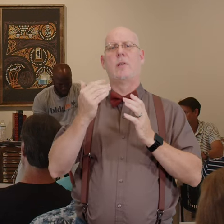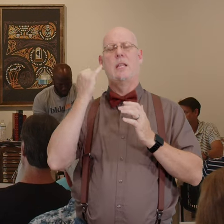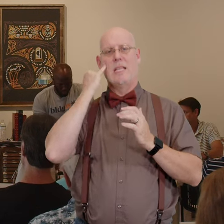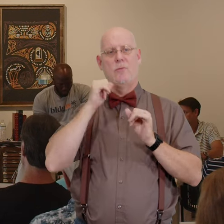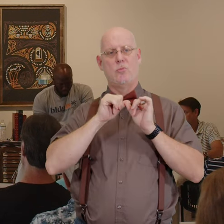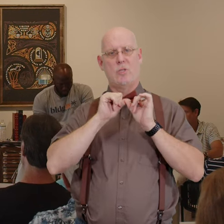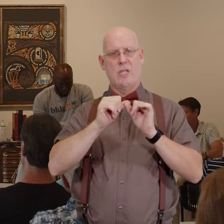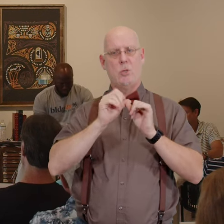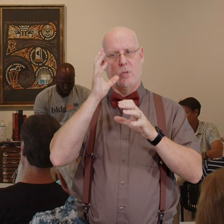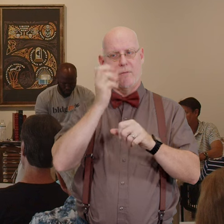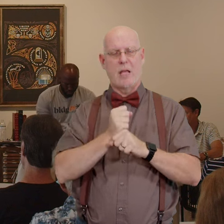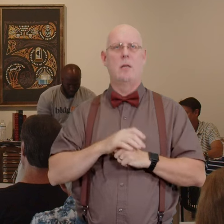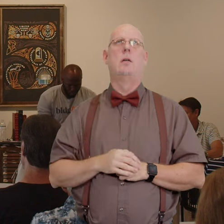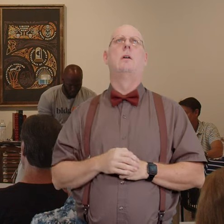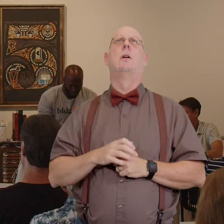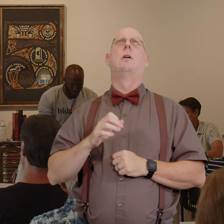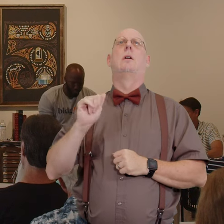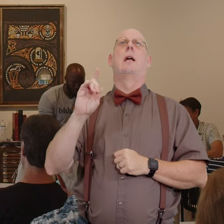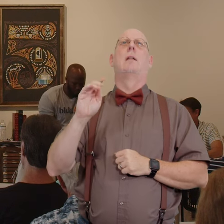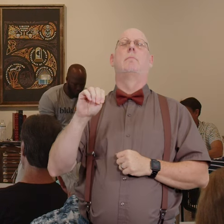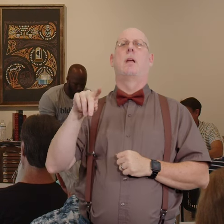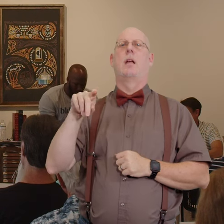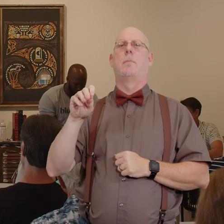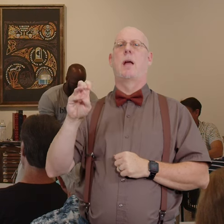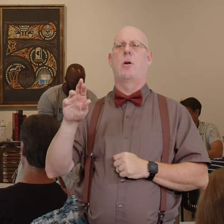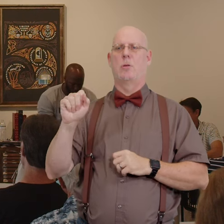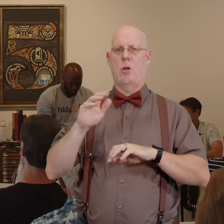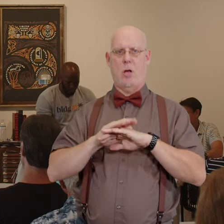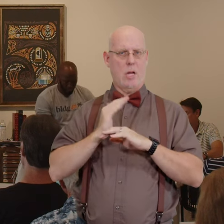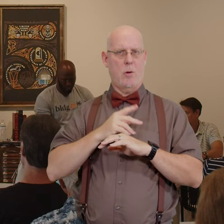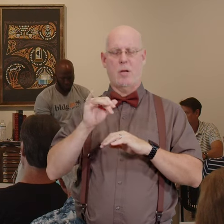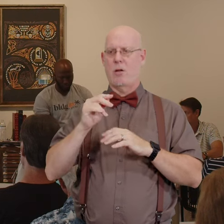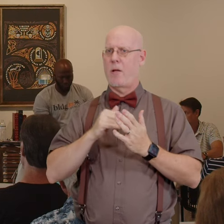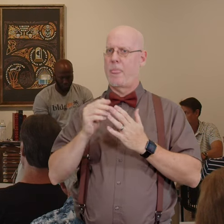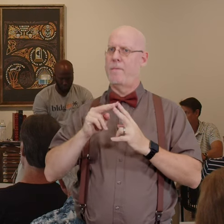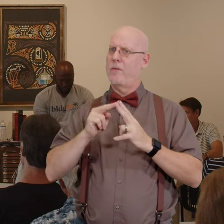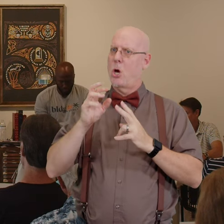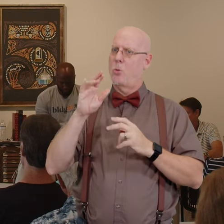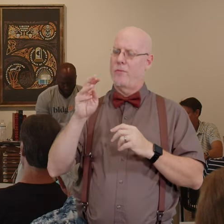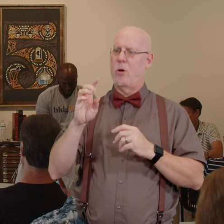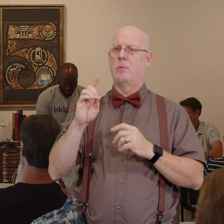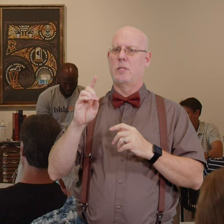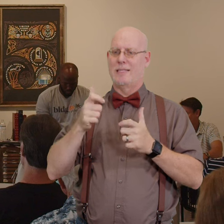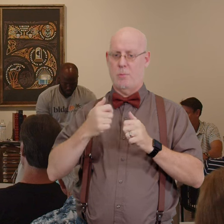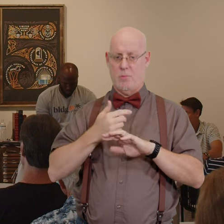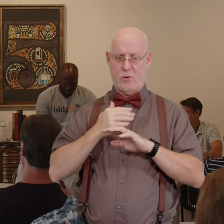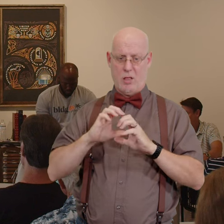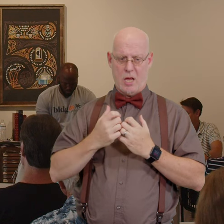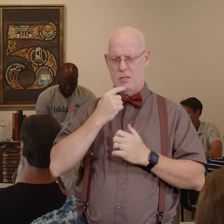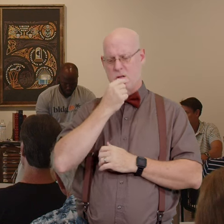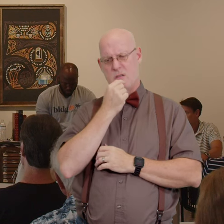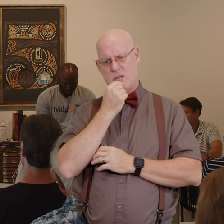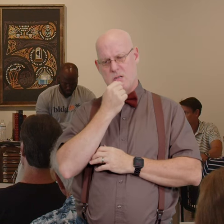1 Corinthians 15, if you continue on in the faith. Adam Powers, who's on our podcast a lot, who's very reformed, believes in unconditional election, texted me right before class